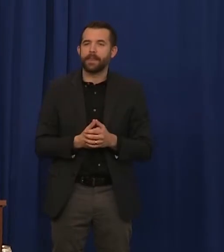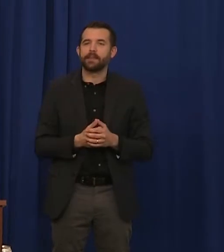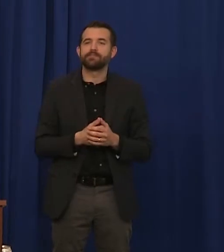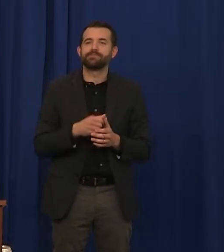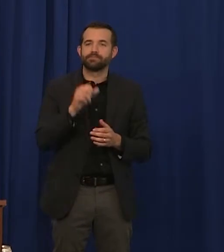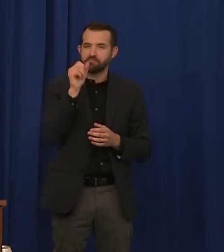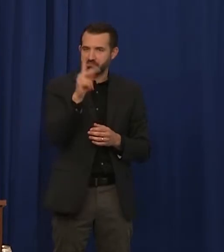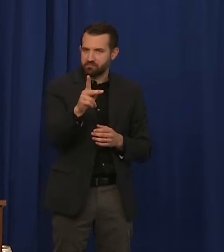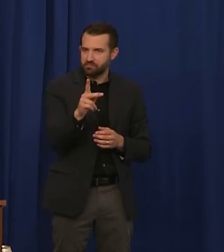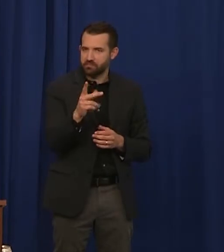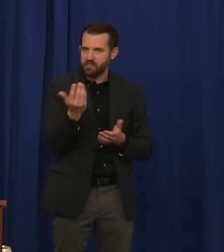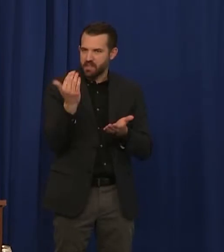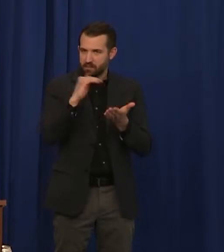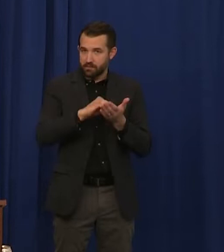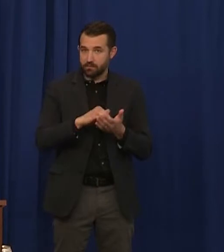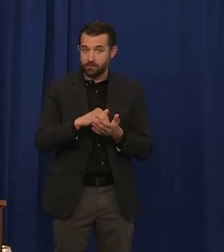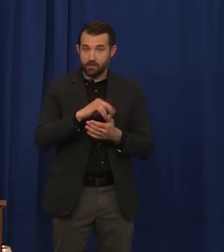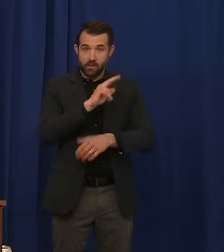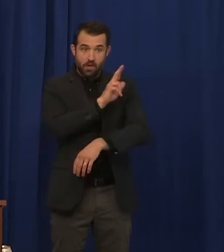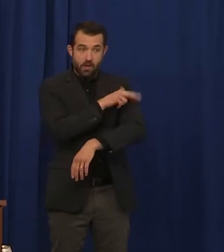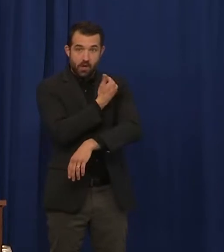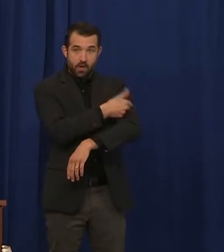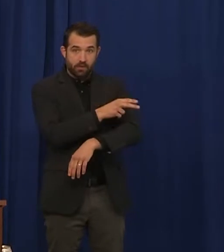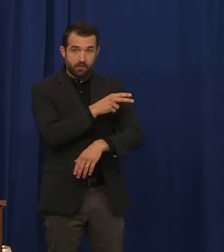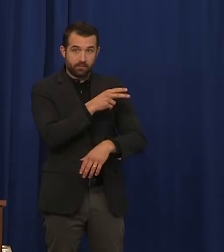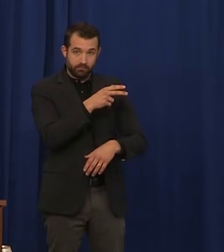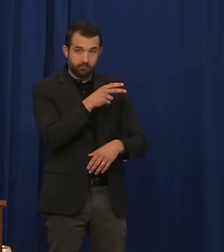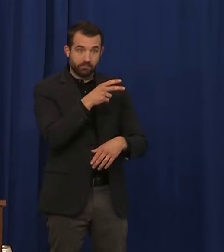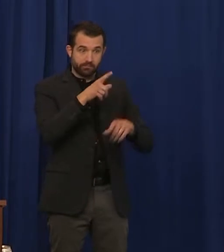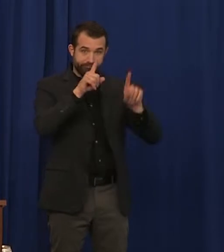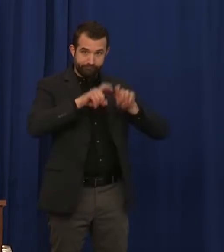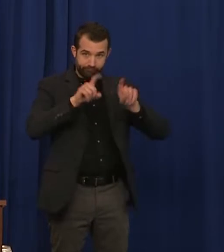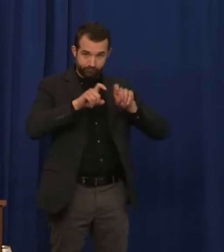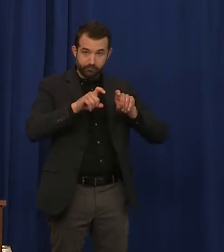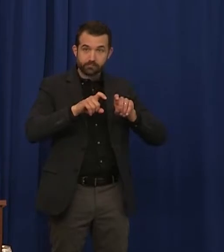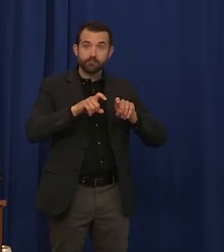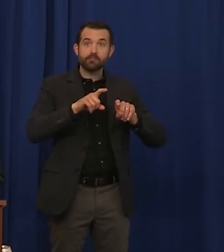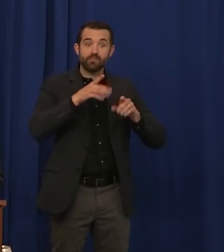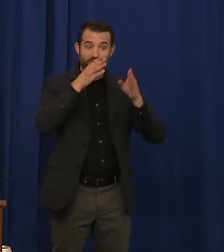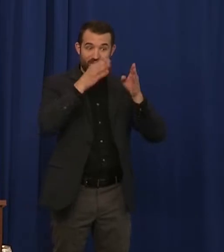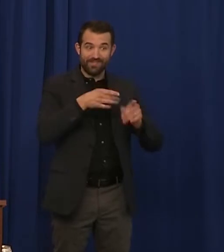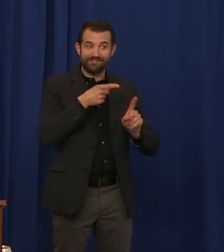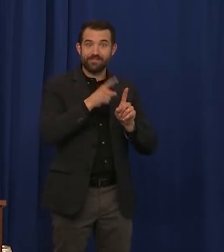positive COVID-19 case in order for that to show up in our numbers. And Ashley, I'm